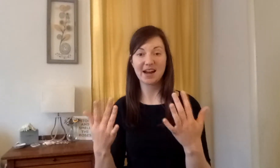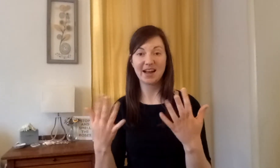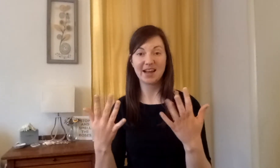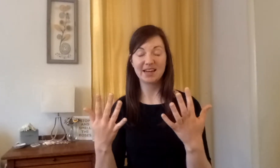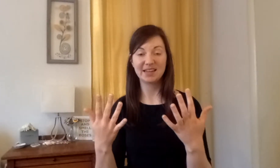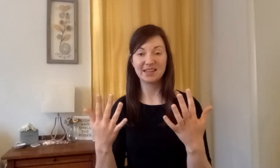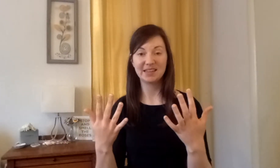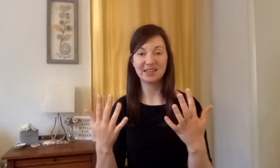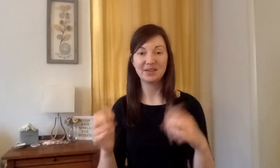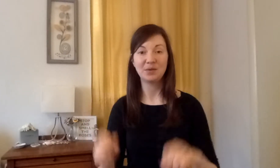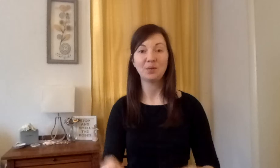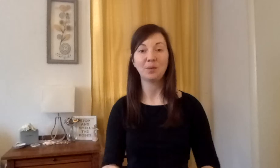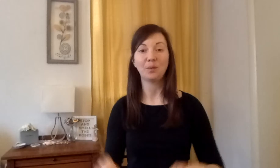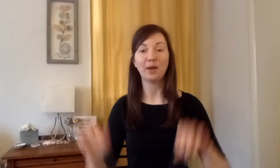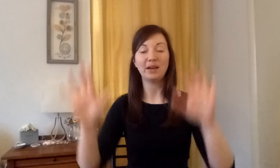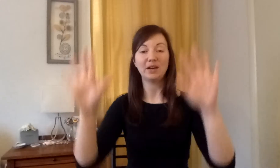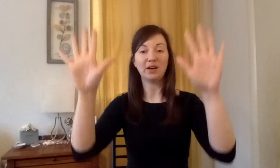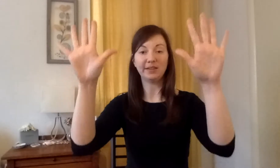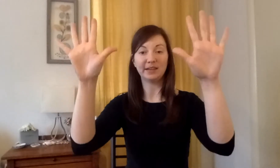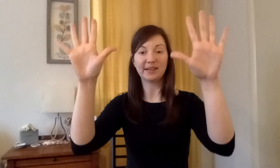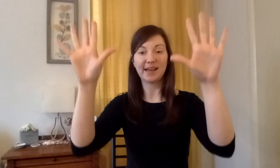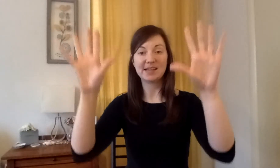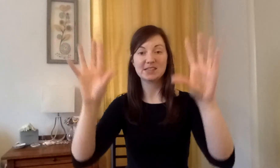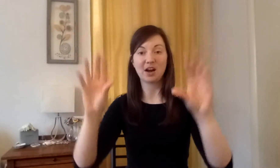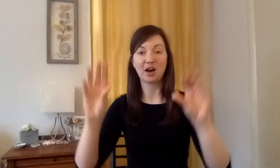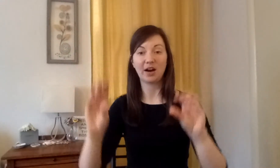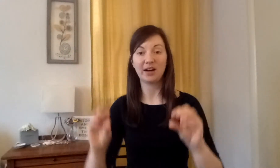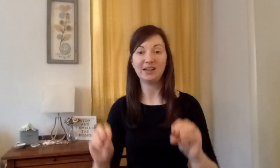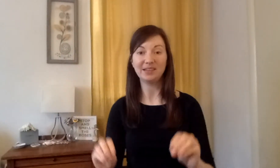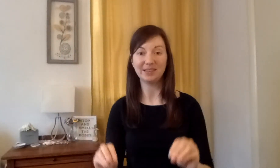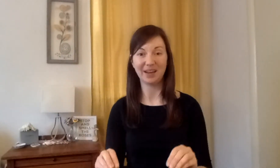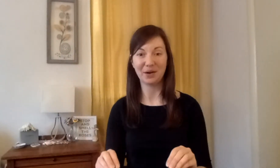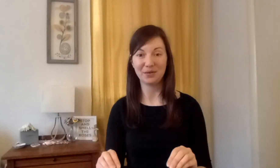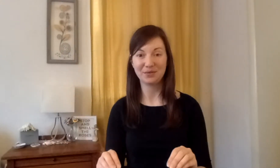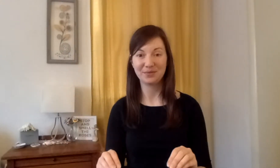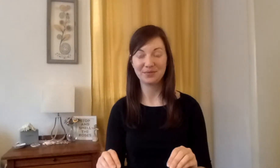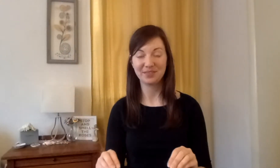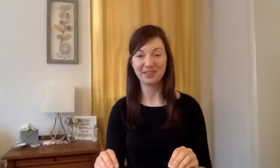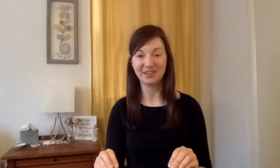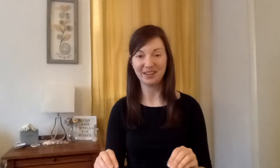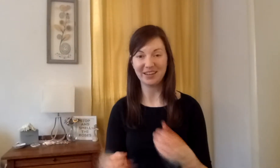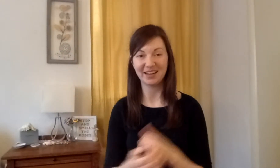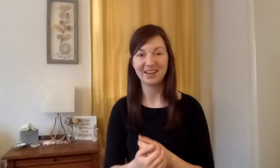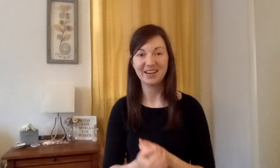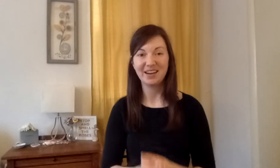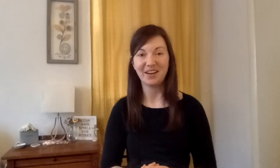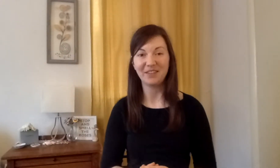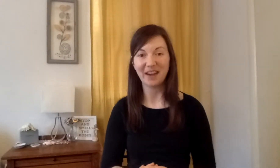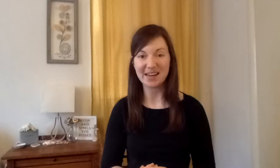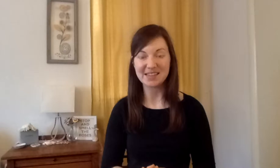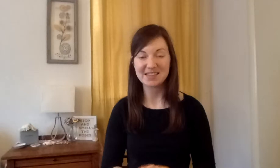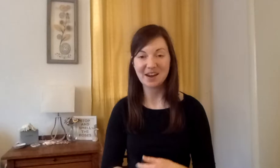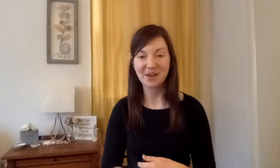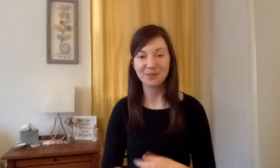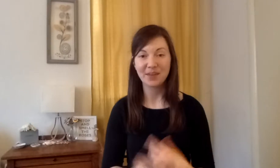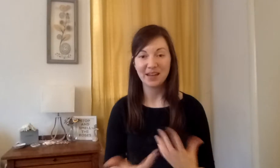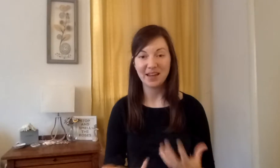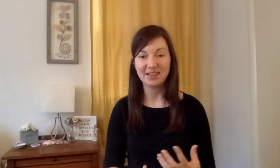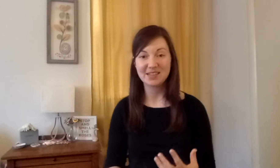fireside. When all the lights are low. Good. All right. So in the song,